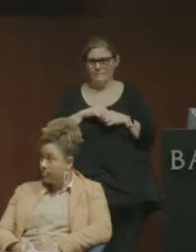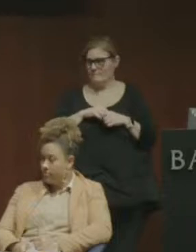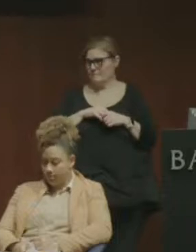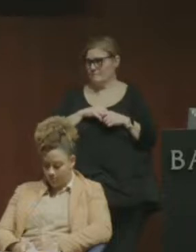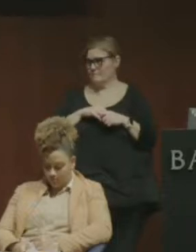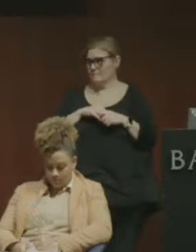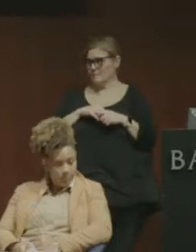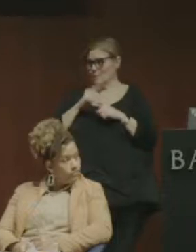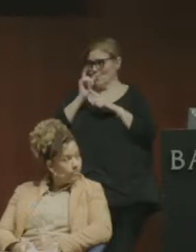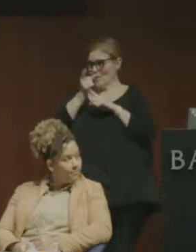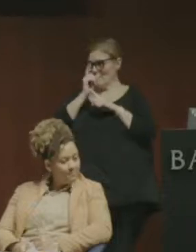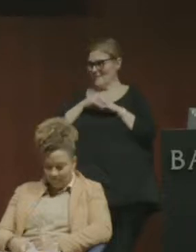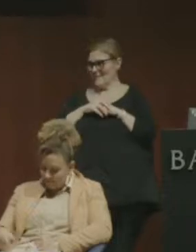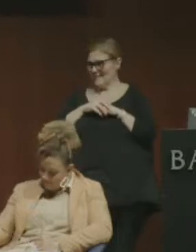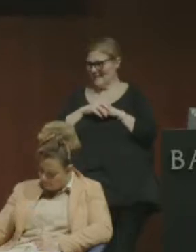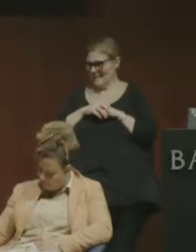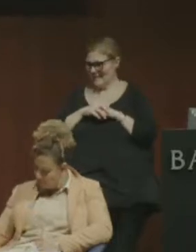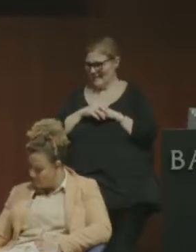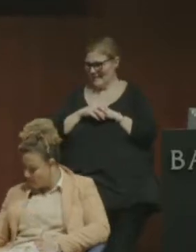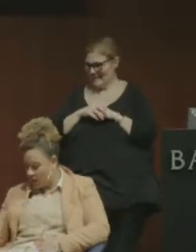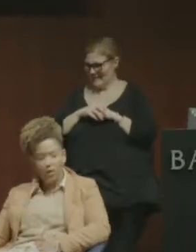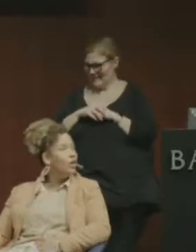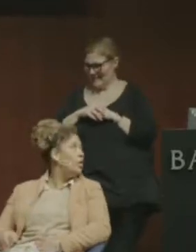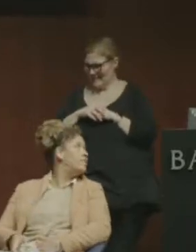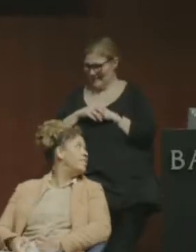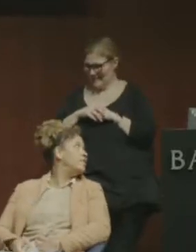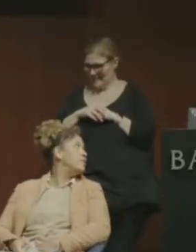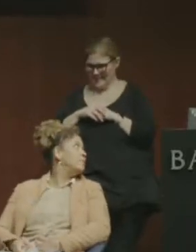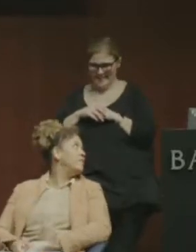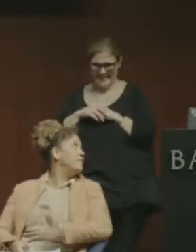So 1 minute, in my view.